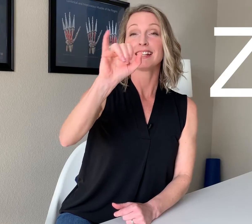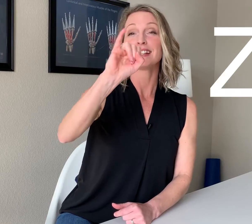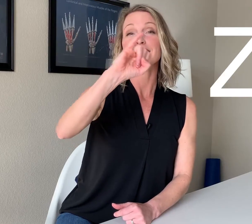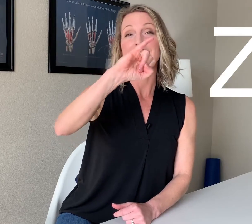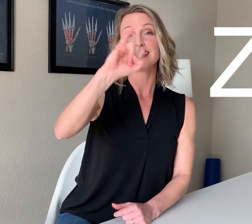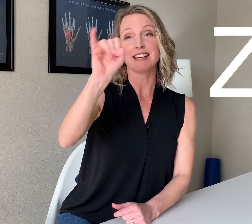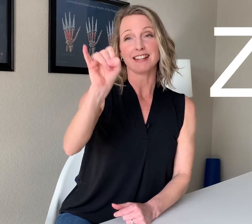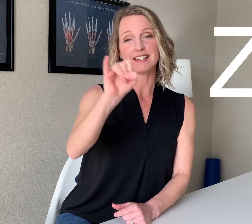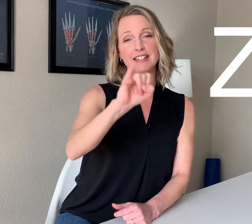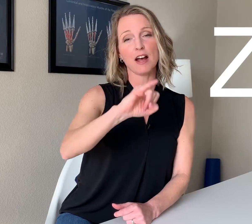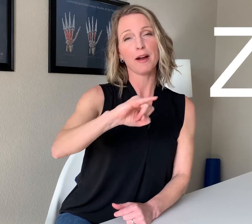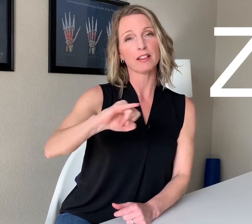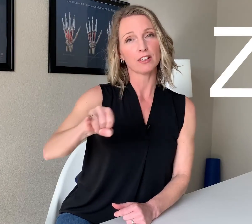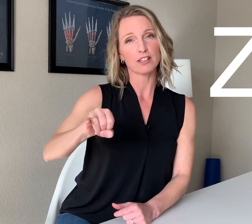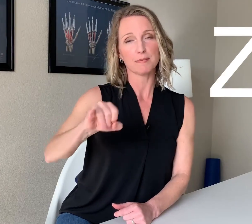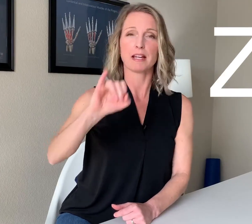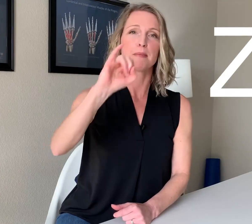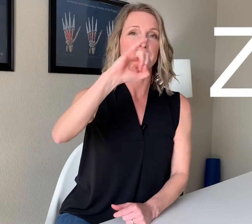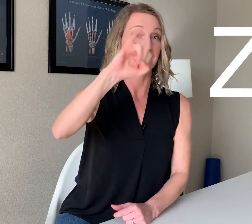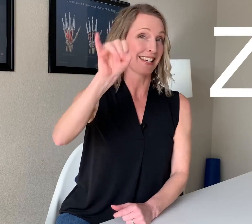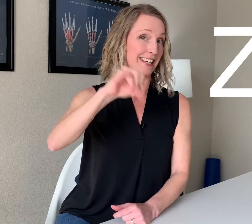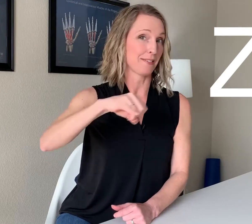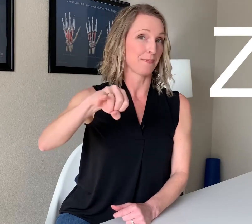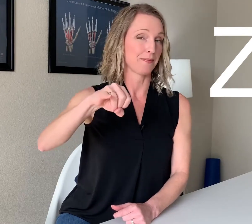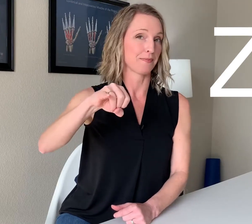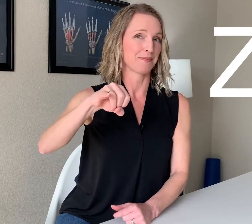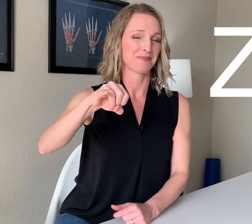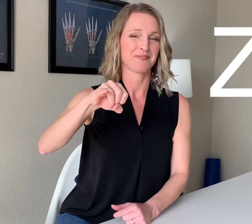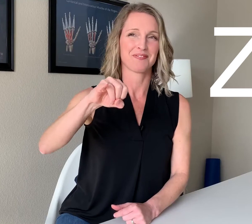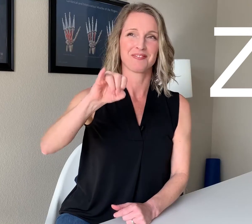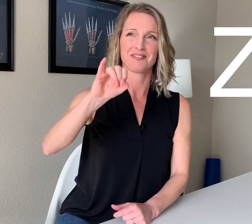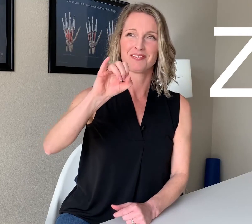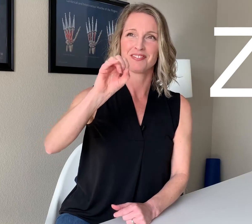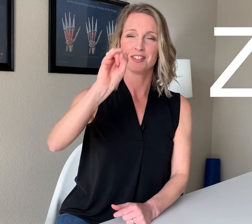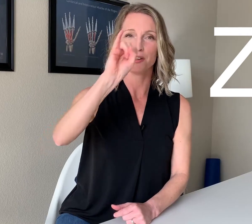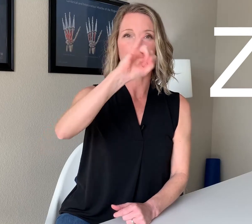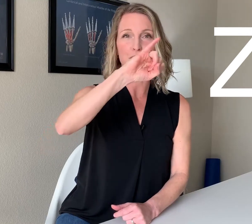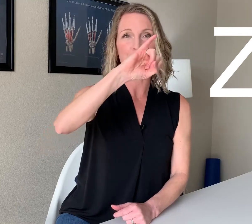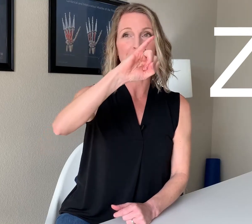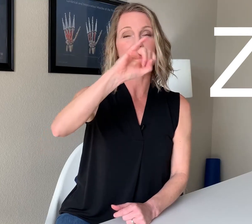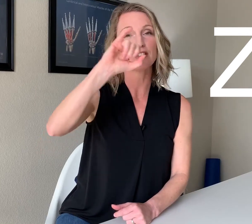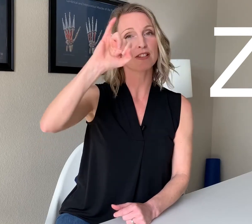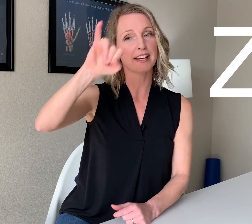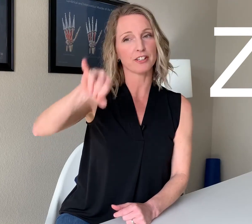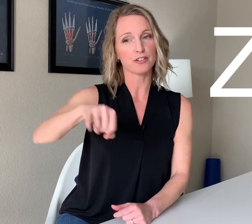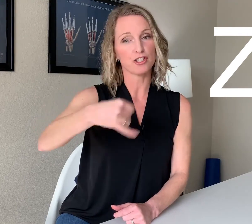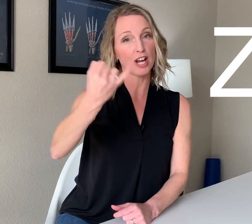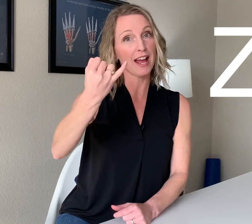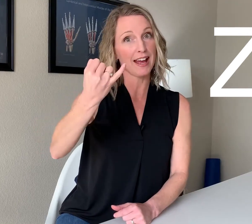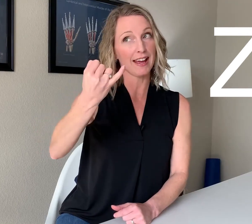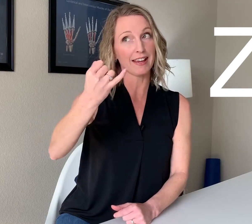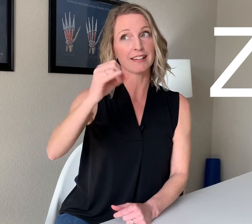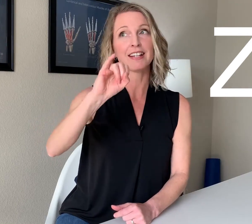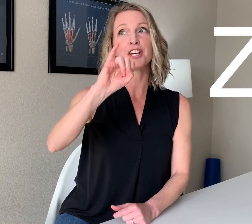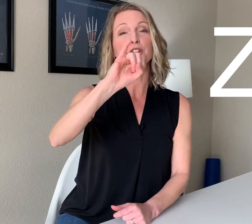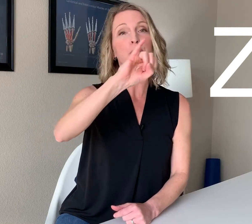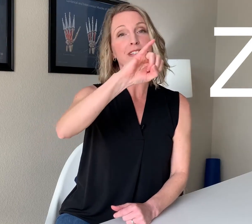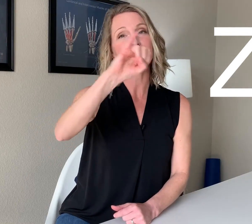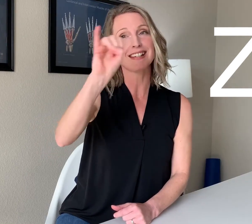and Z. This is how I learned to make my Z. So you just, again, just like your J, your